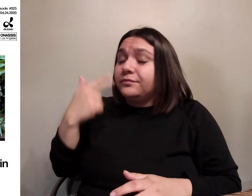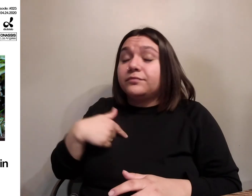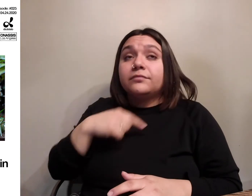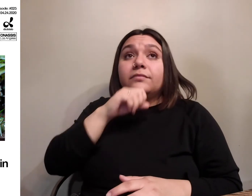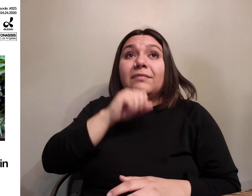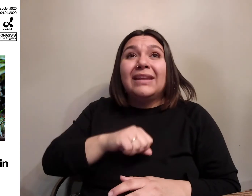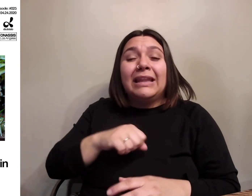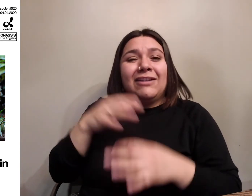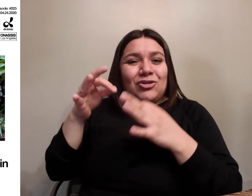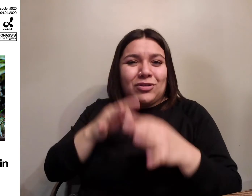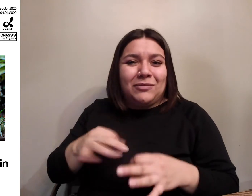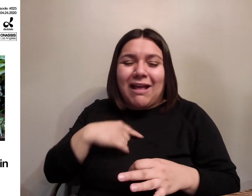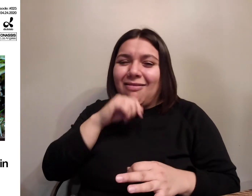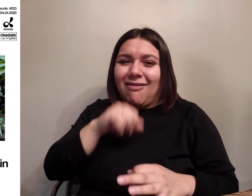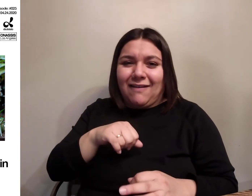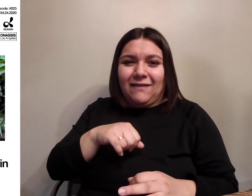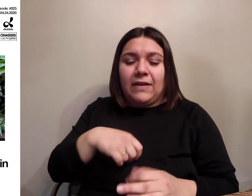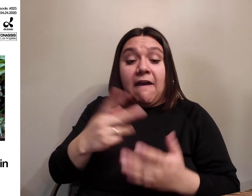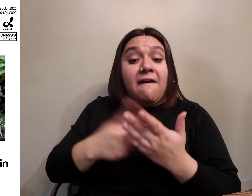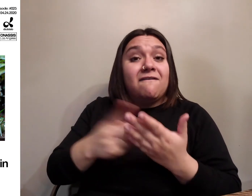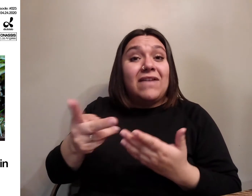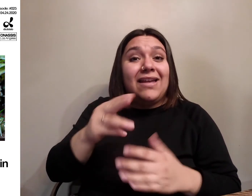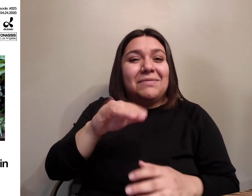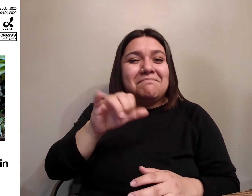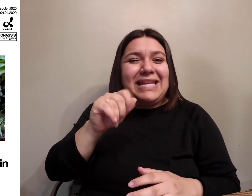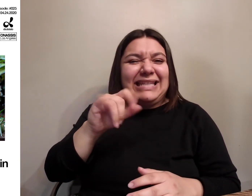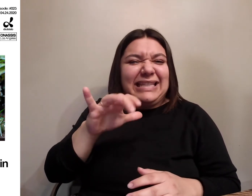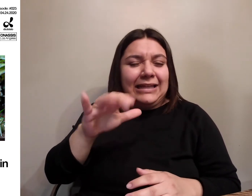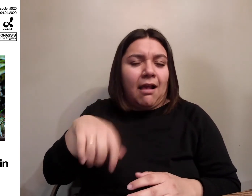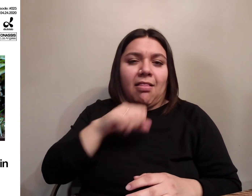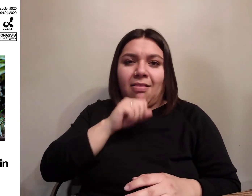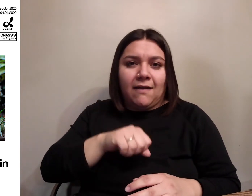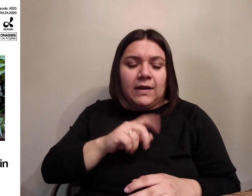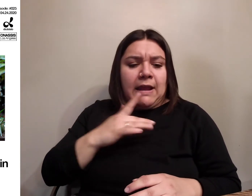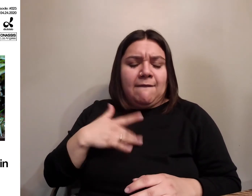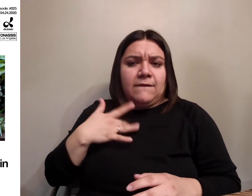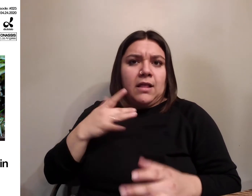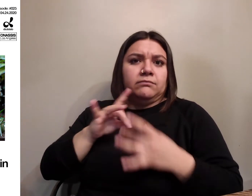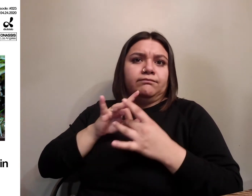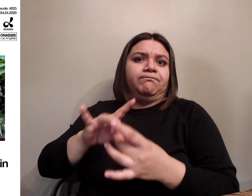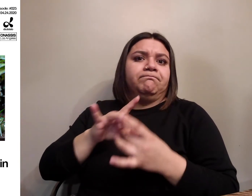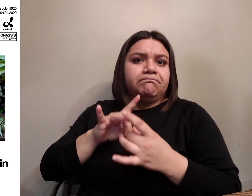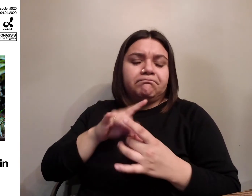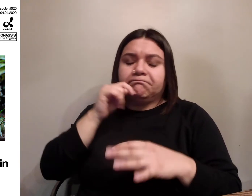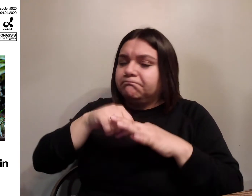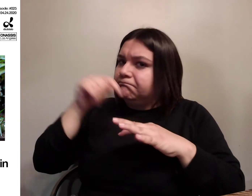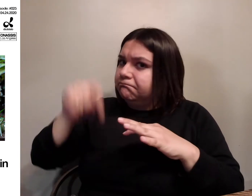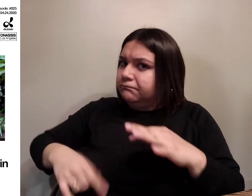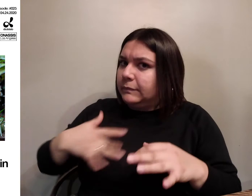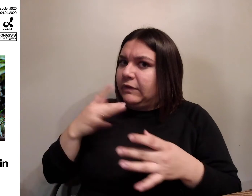Jerusalem. 2, 3, 4, 5 months go by before he answers.